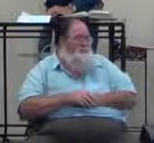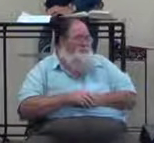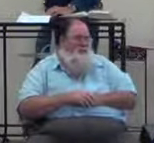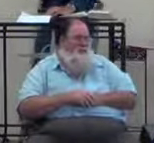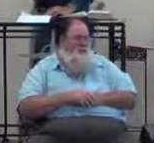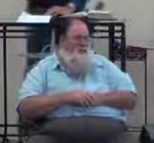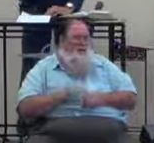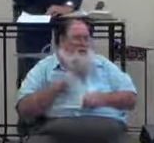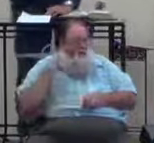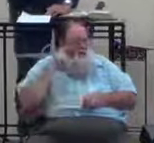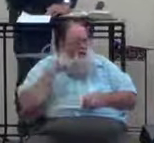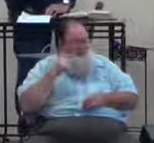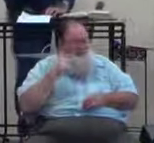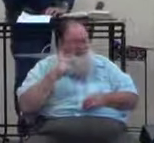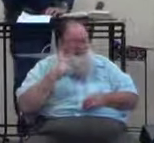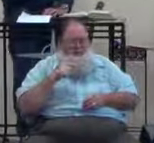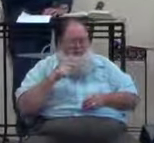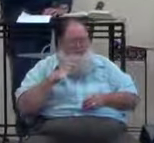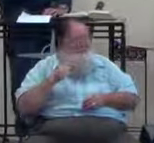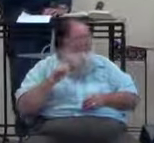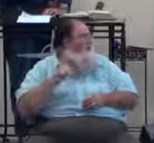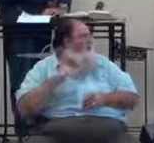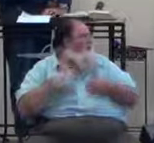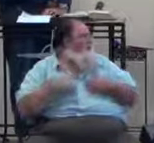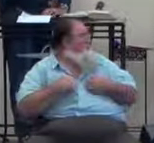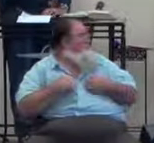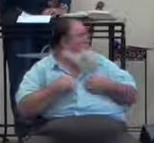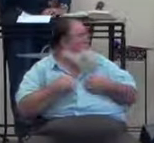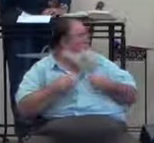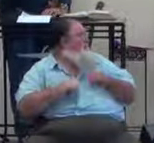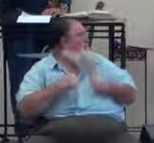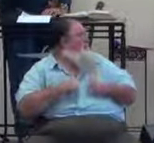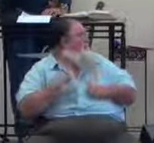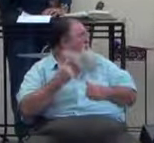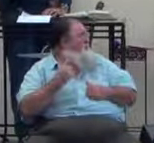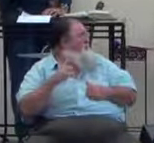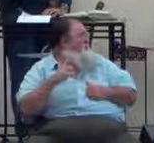And I think Pat's got it up there. Acts 1:8.